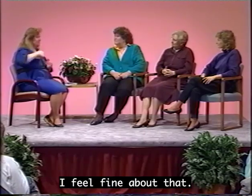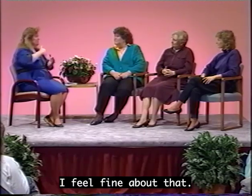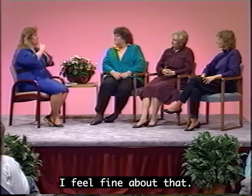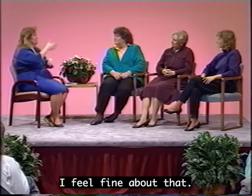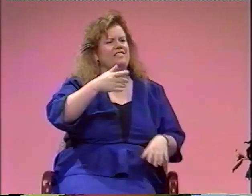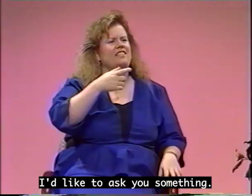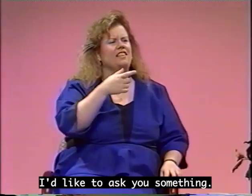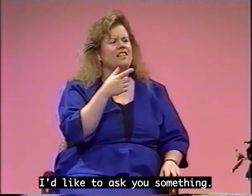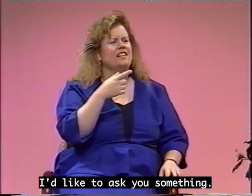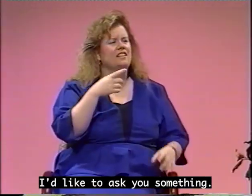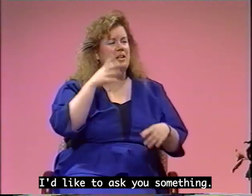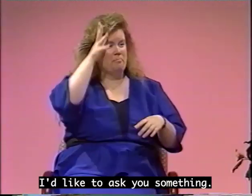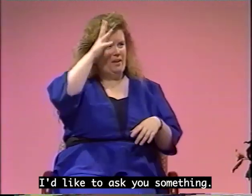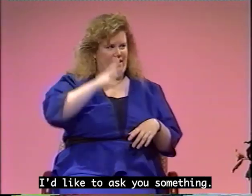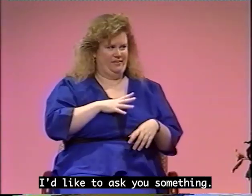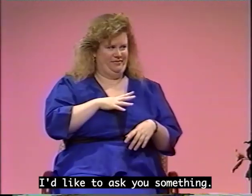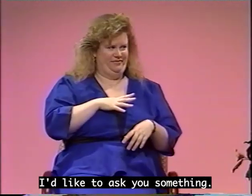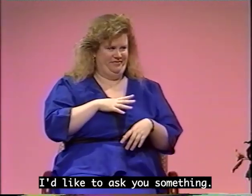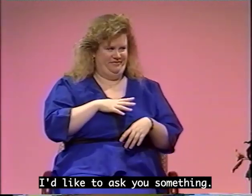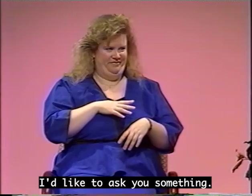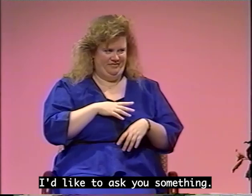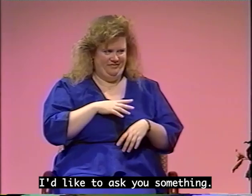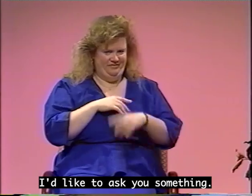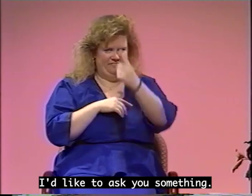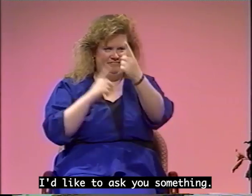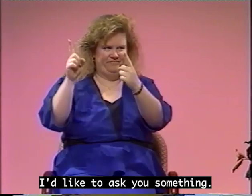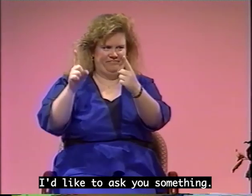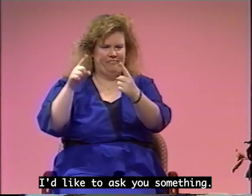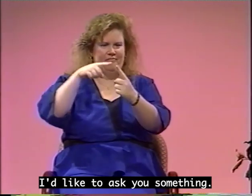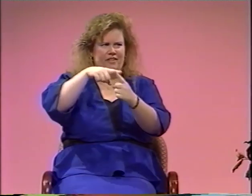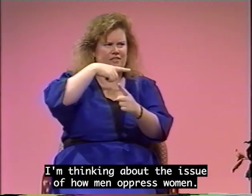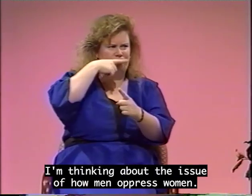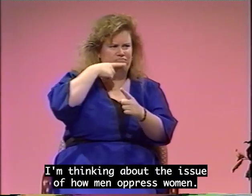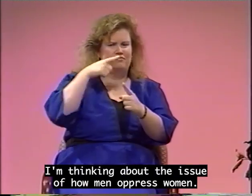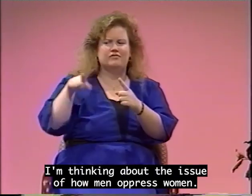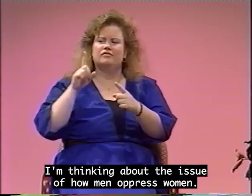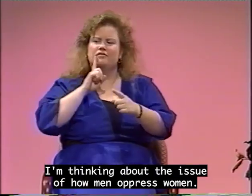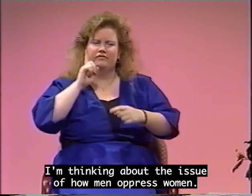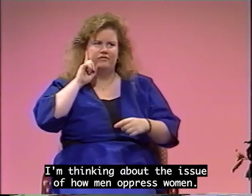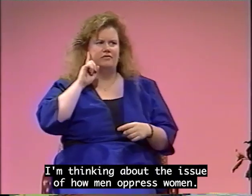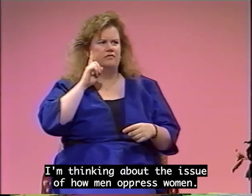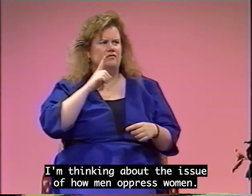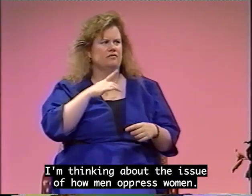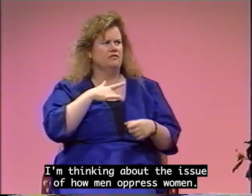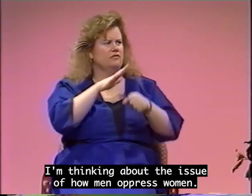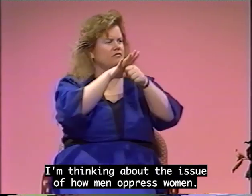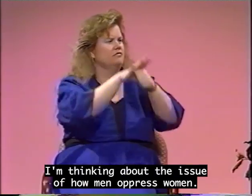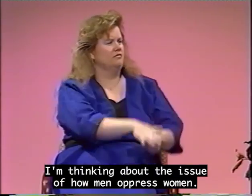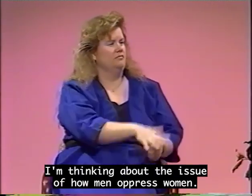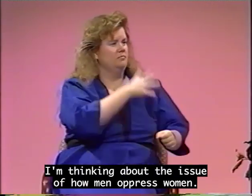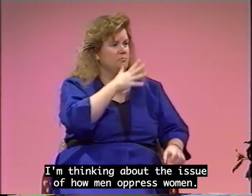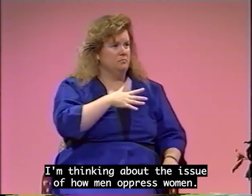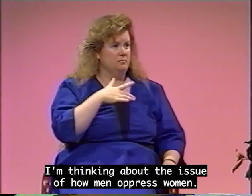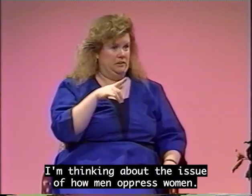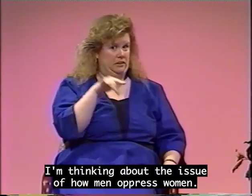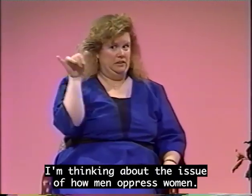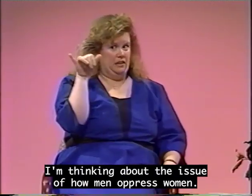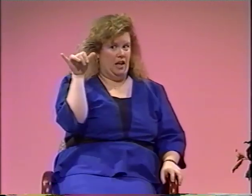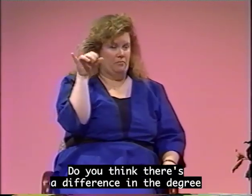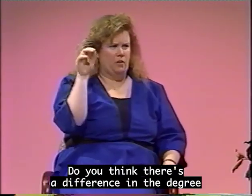fine about that. I'd like to ask you something. I'm thinking about the issue of how men oppress women. Do you think there's